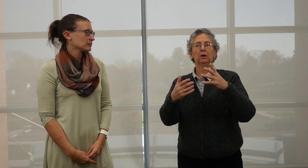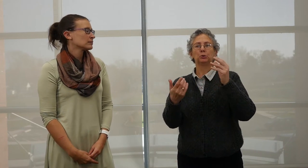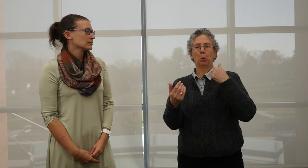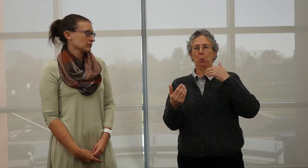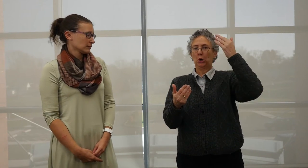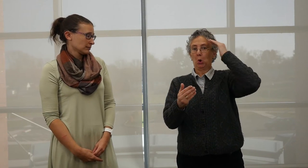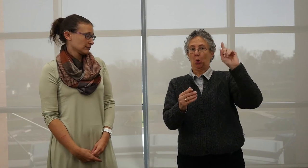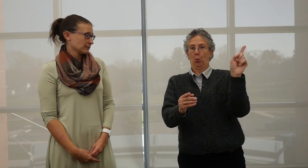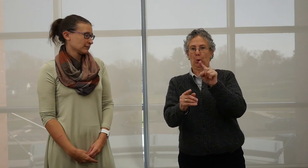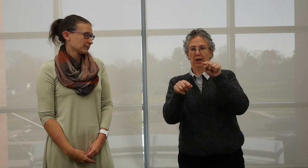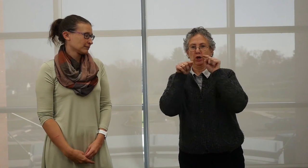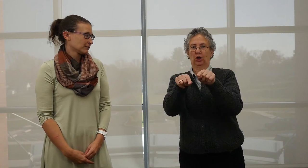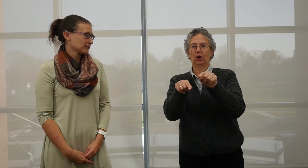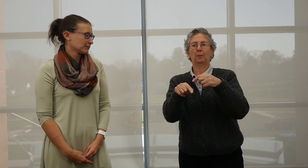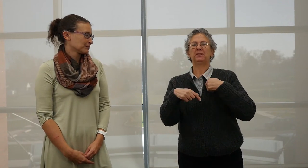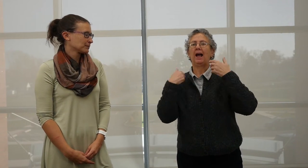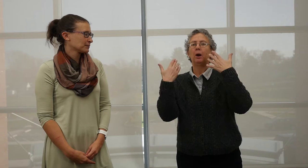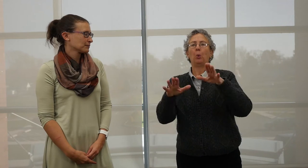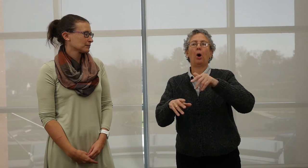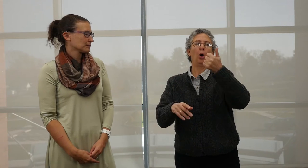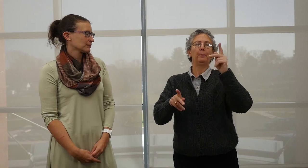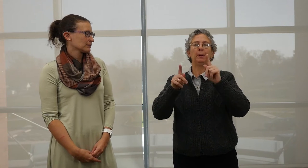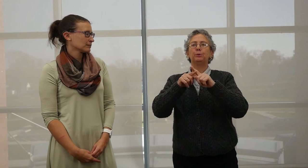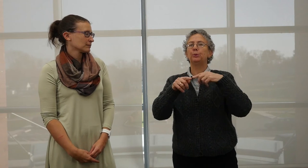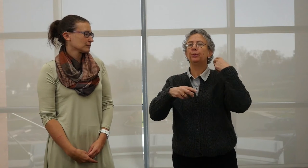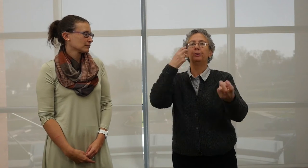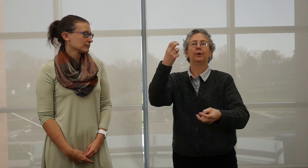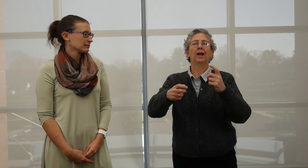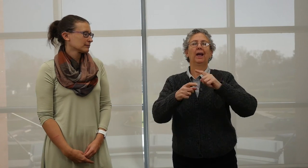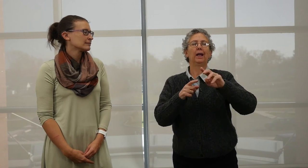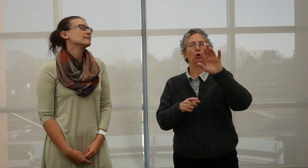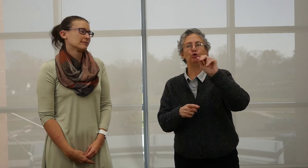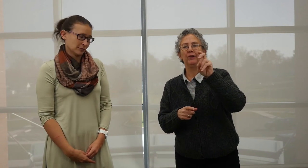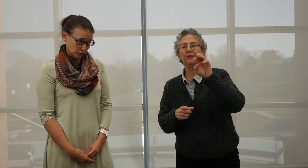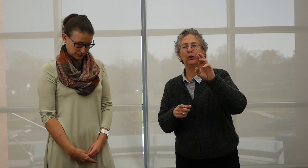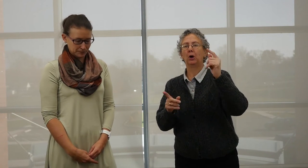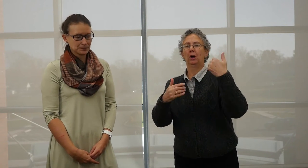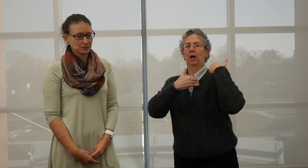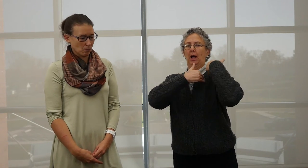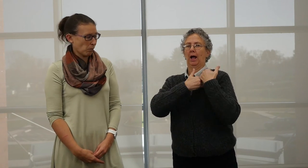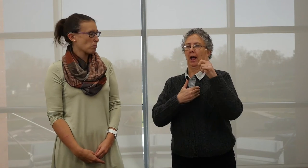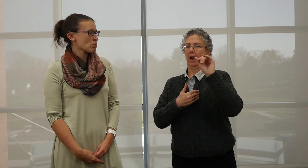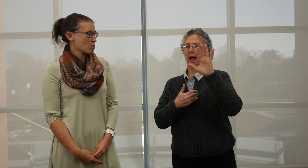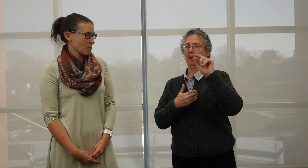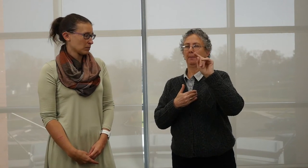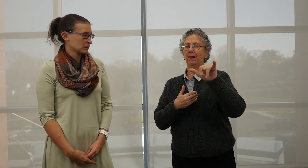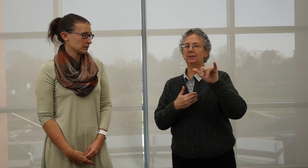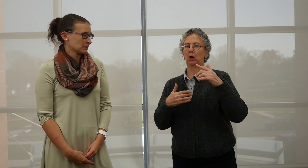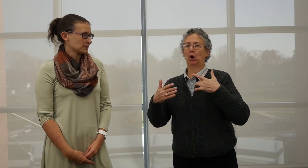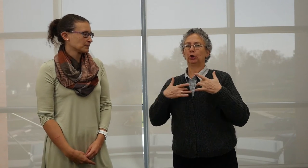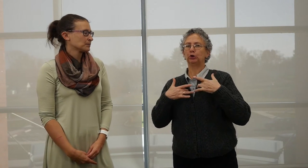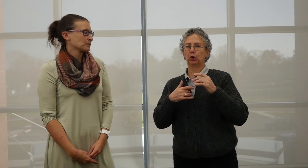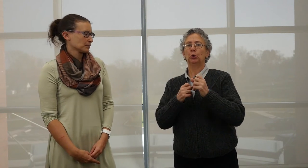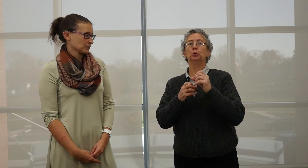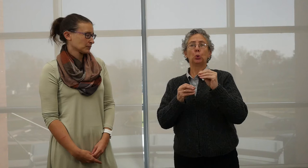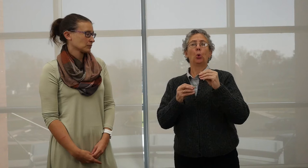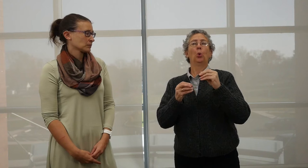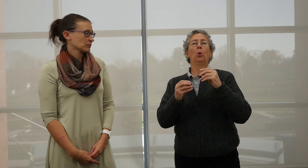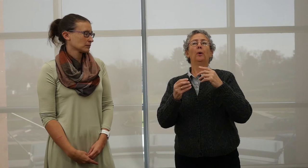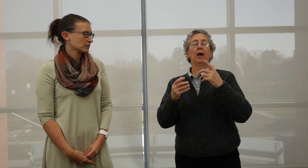ocean. So we need to know where. We don't want some people just, you know, plunging into rivers because of accountability, and that is a concern of